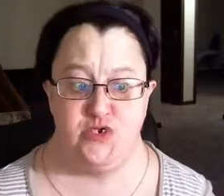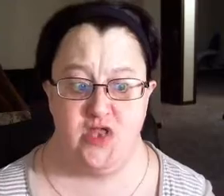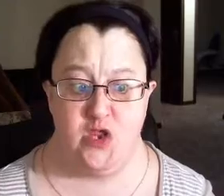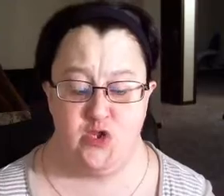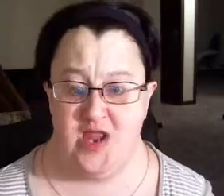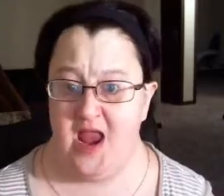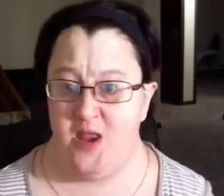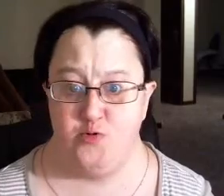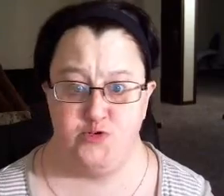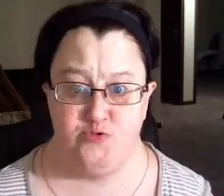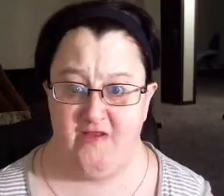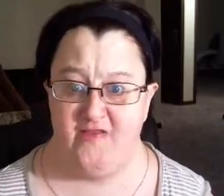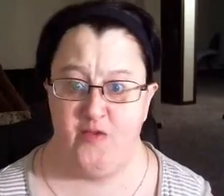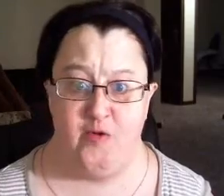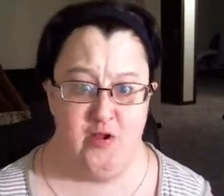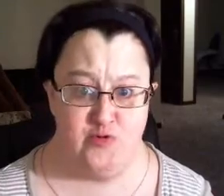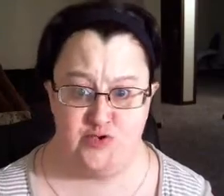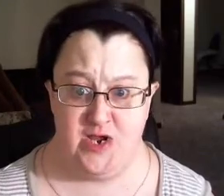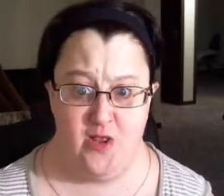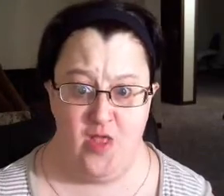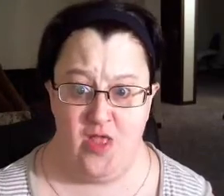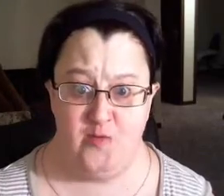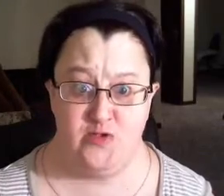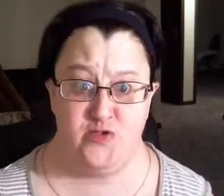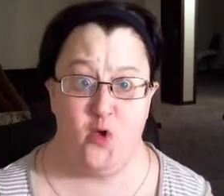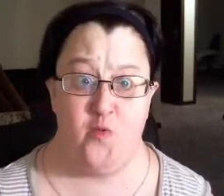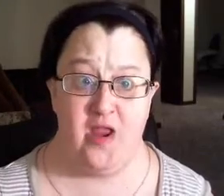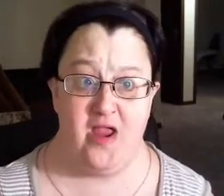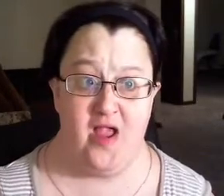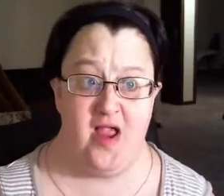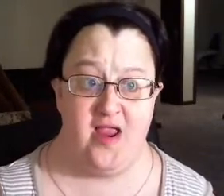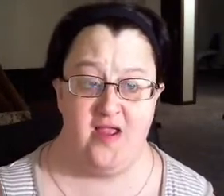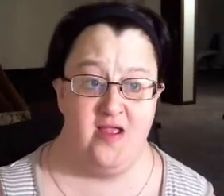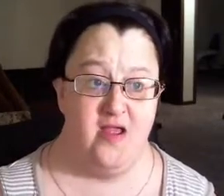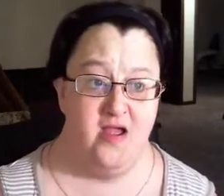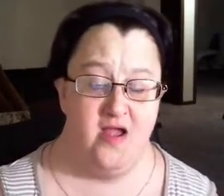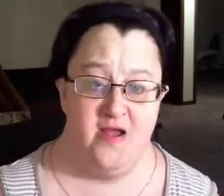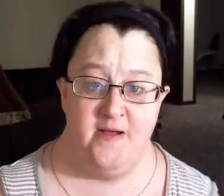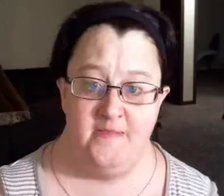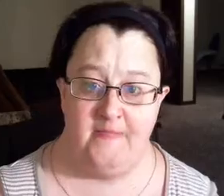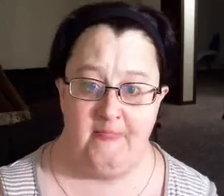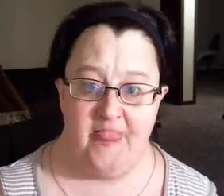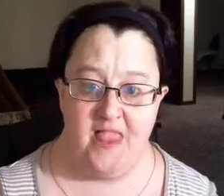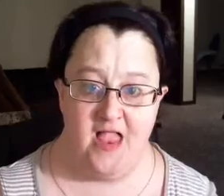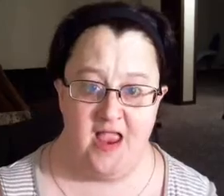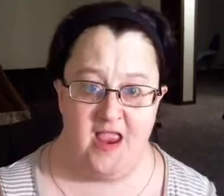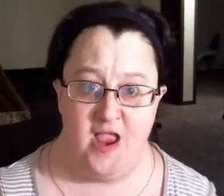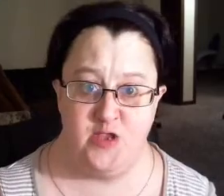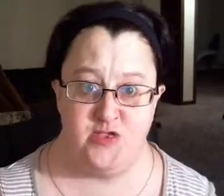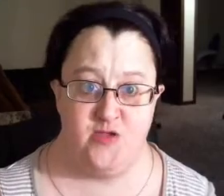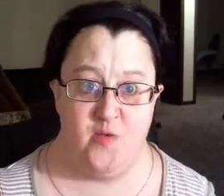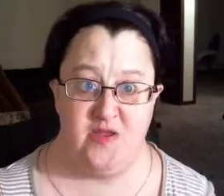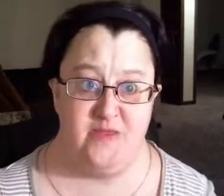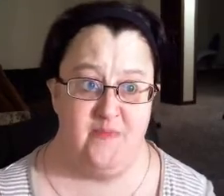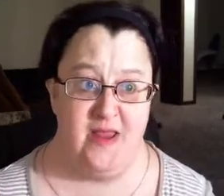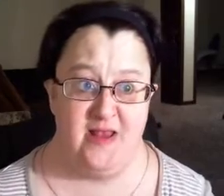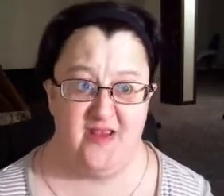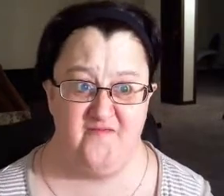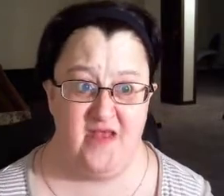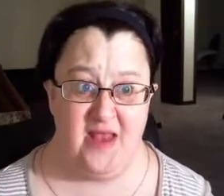just i just had no strength no energy at all i was so weak i um i i just i went to bed at like at